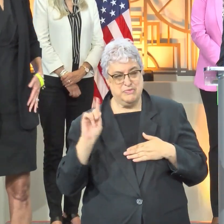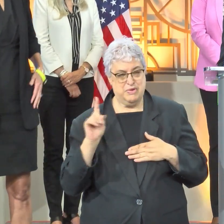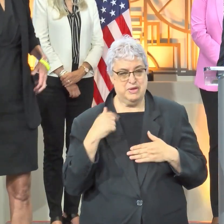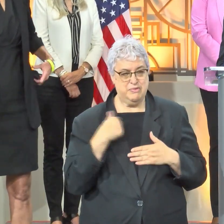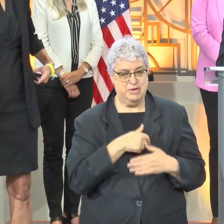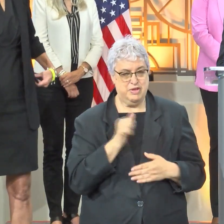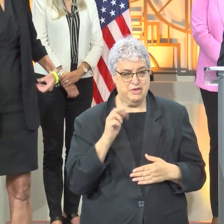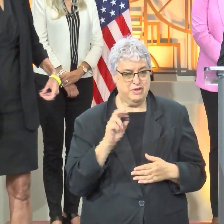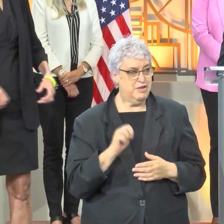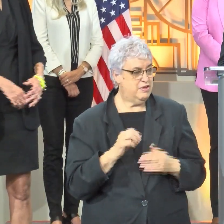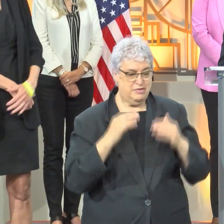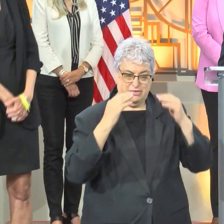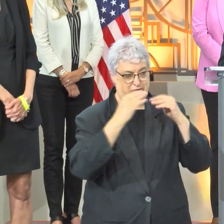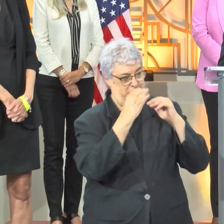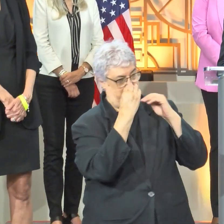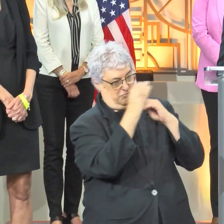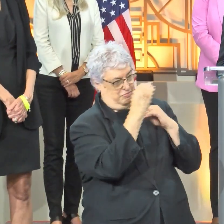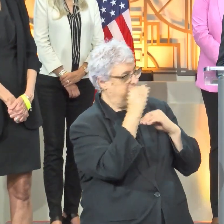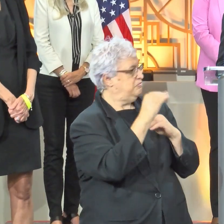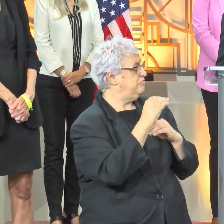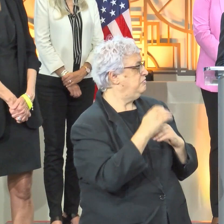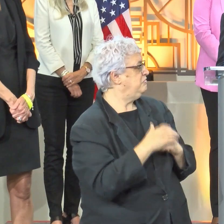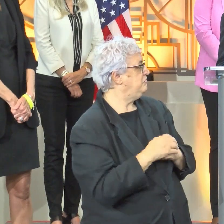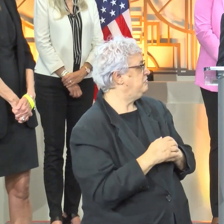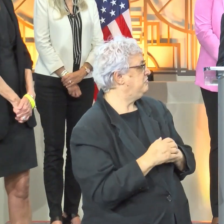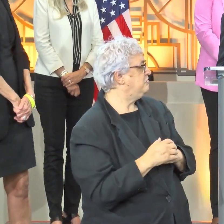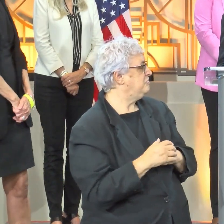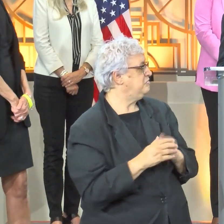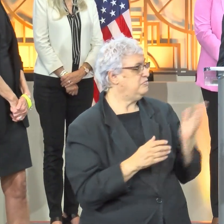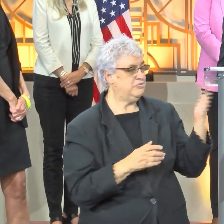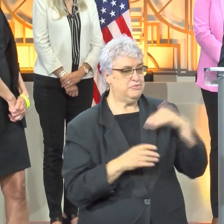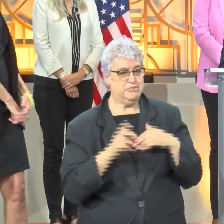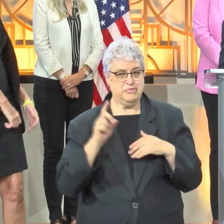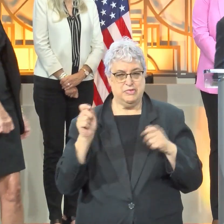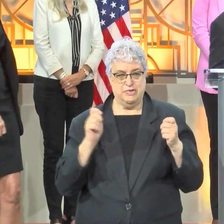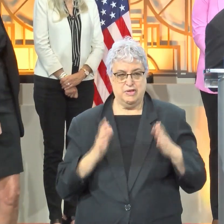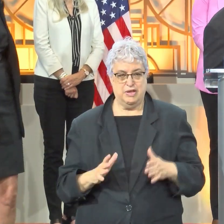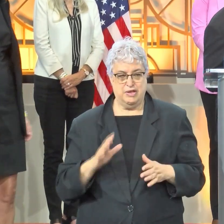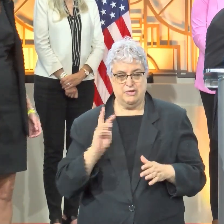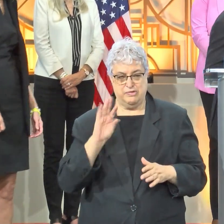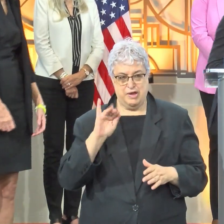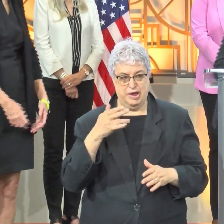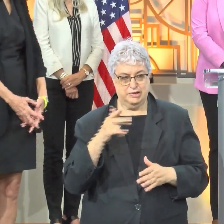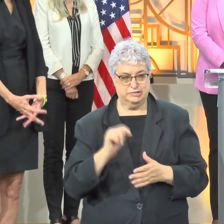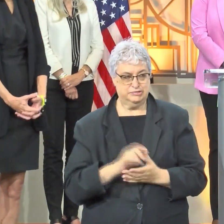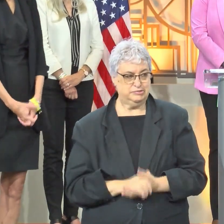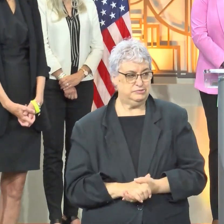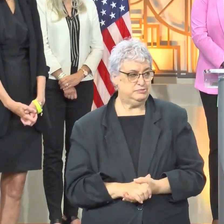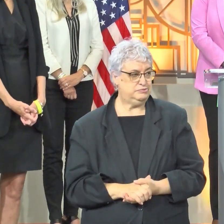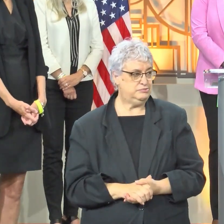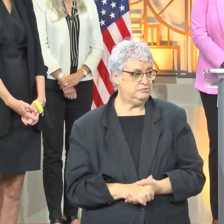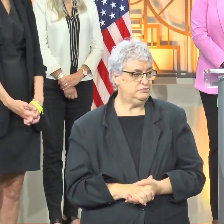about the same height, you know. So let me bring up Director Wright, please.